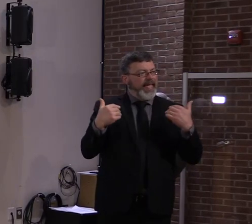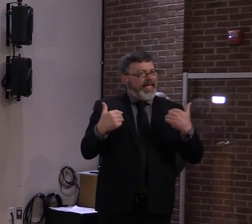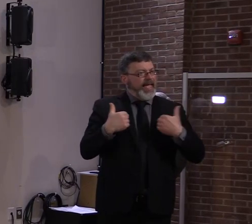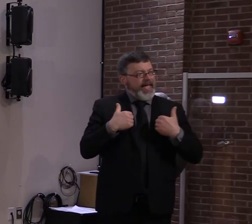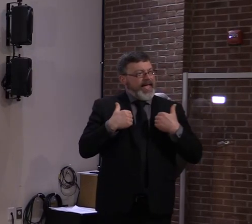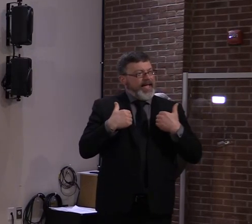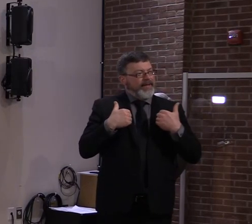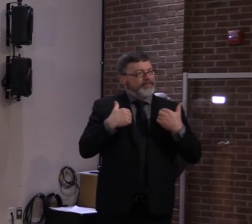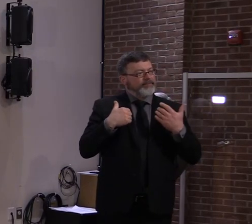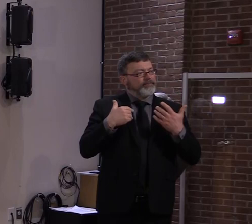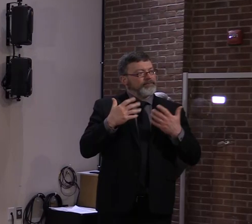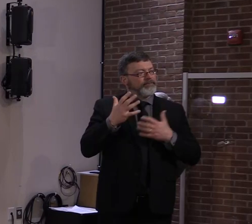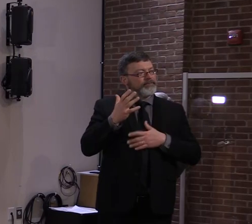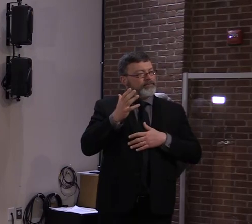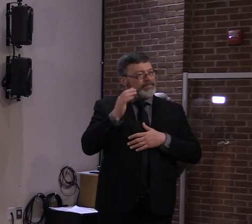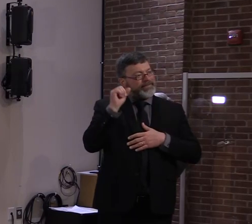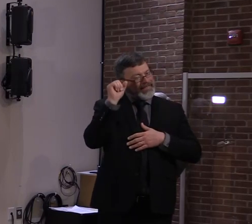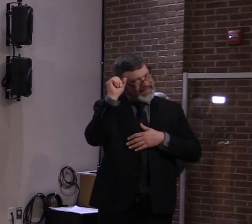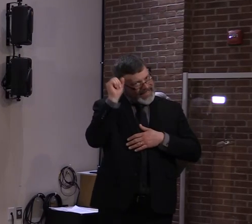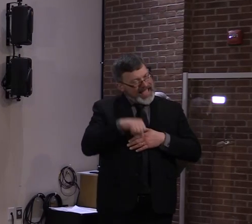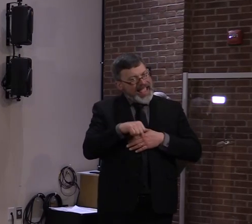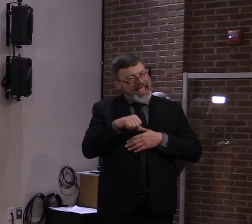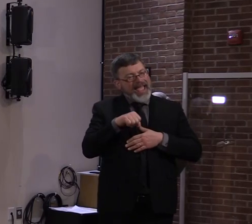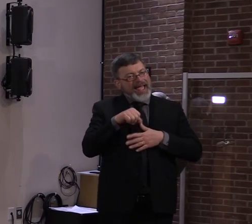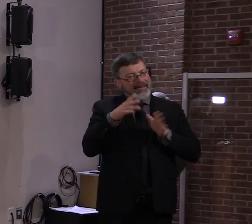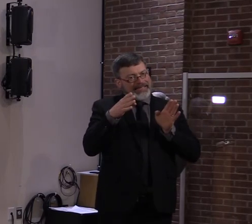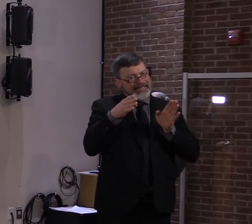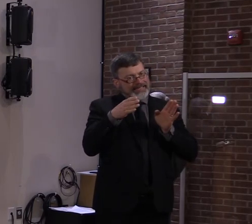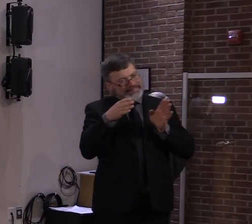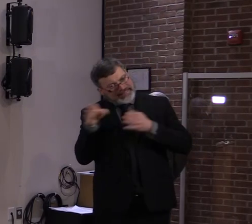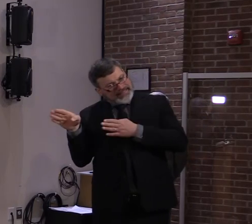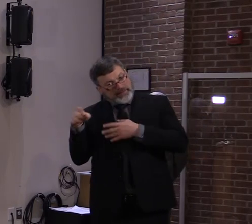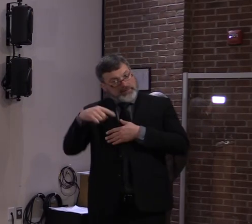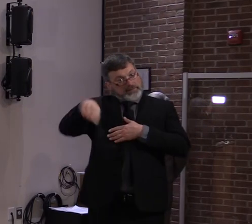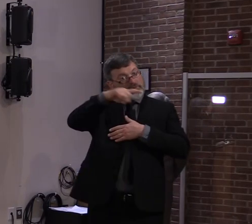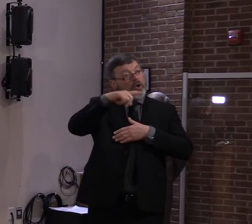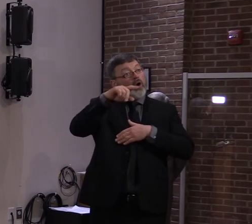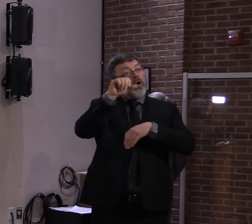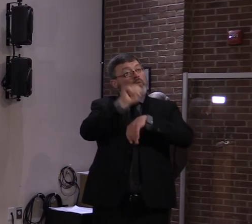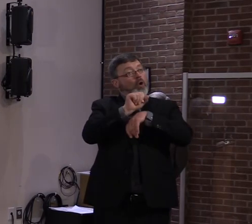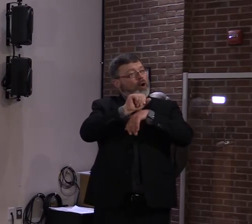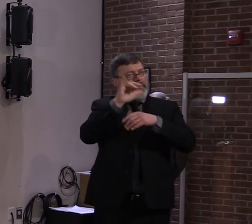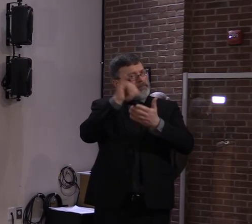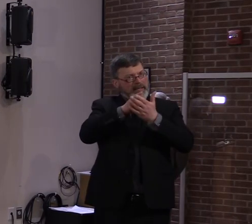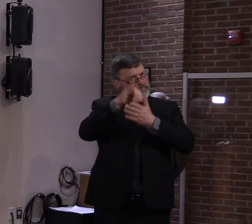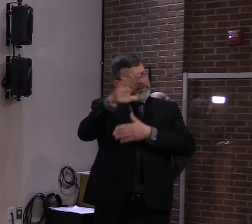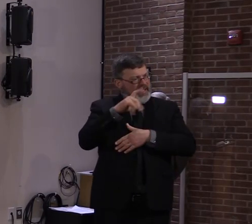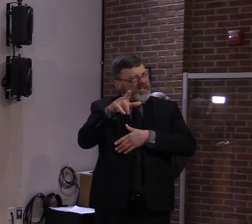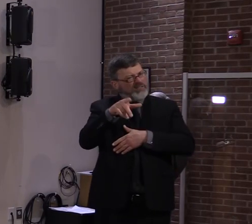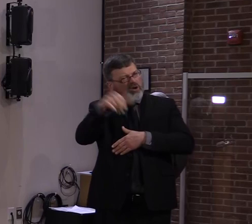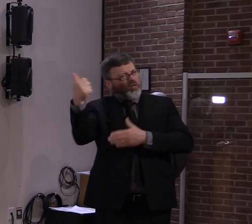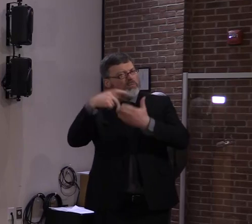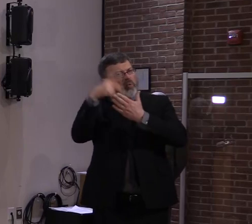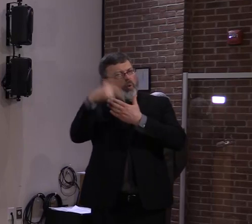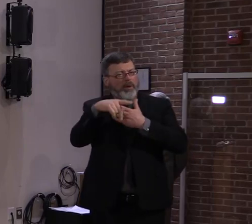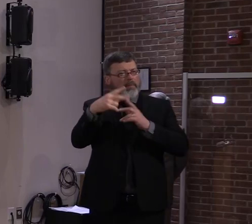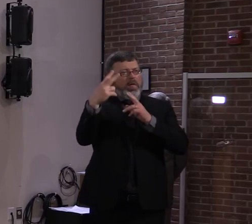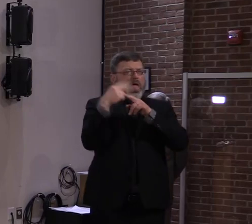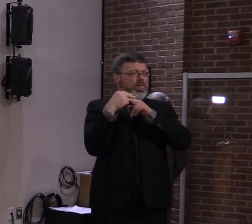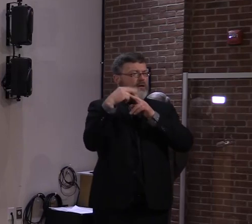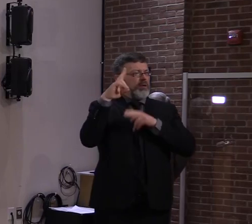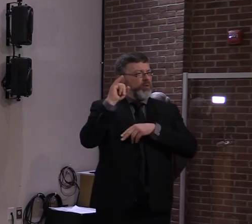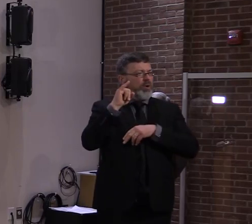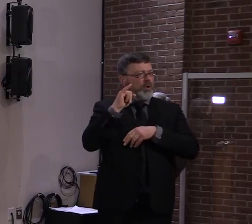whether it be a welfare system or something of the like, for people that can't work, rather